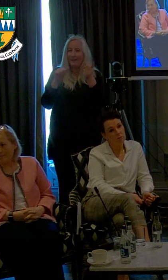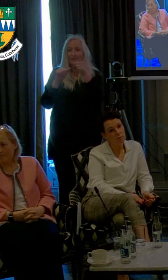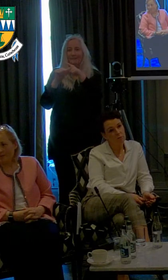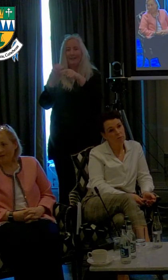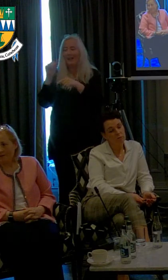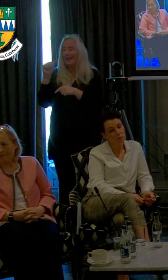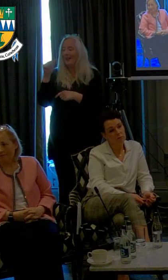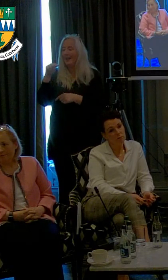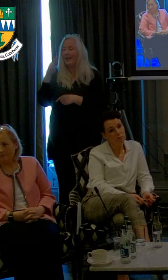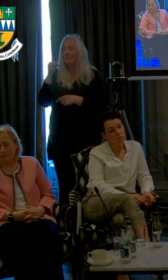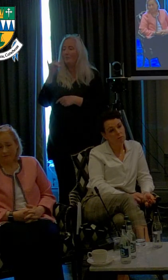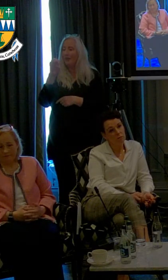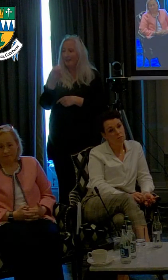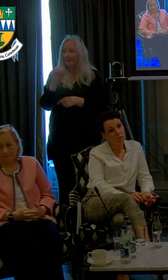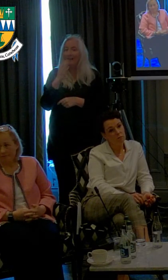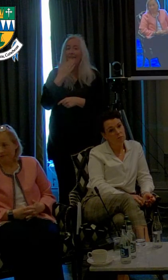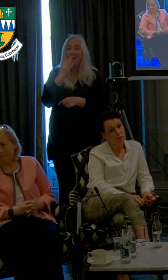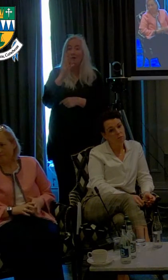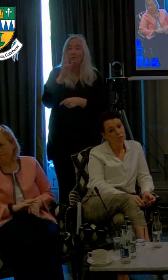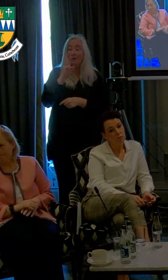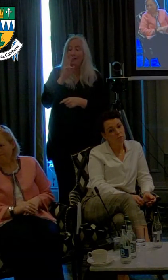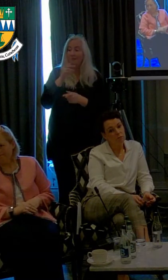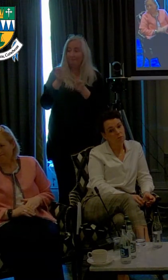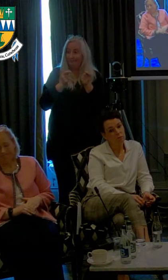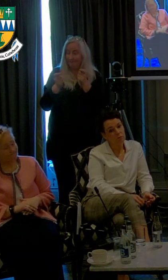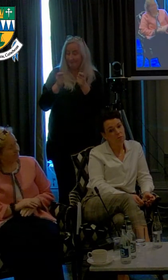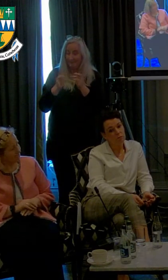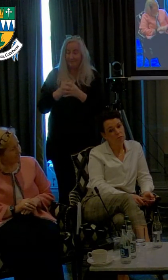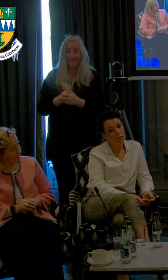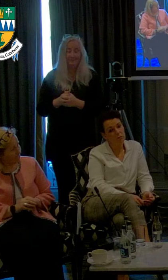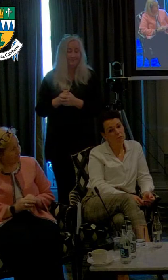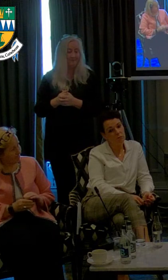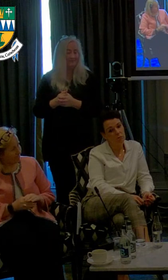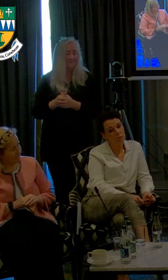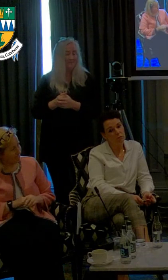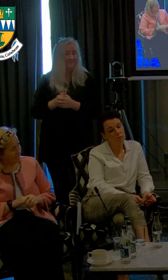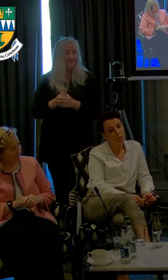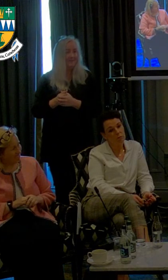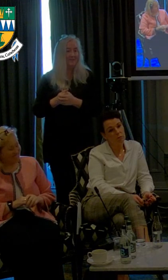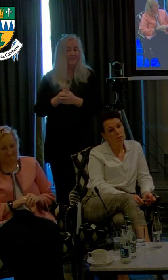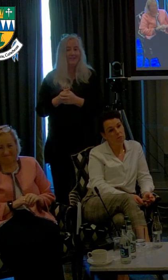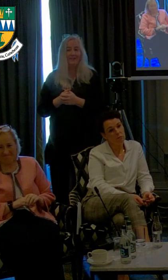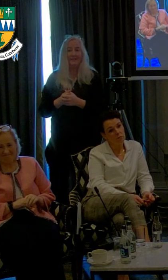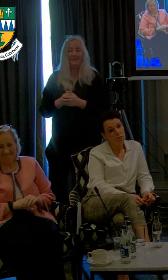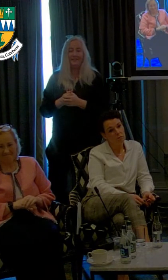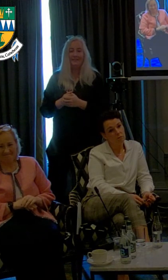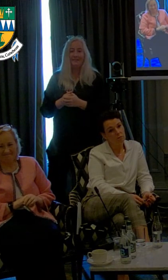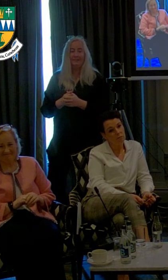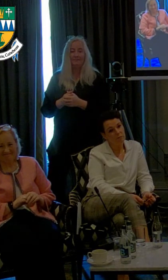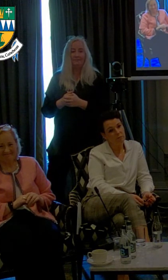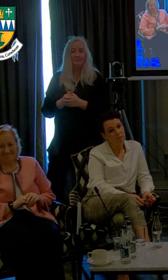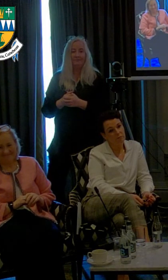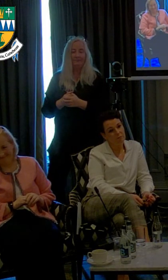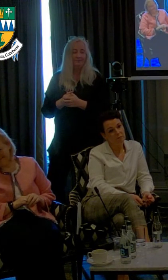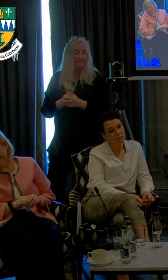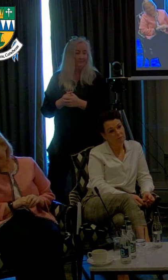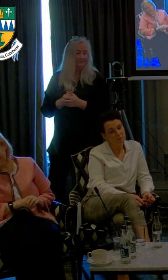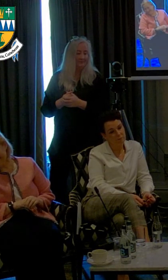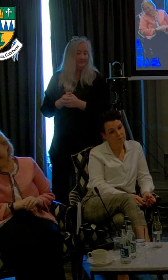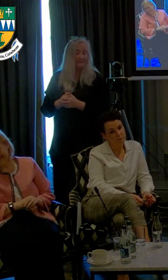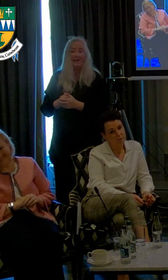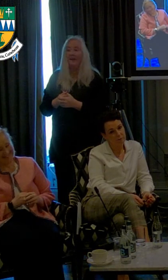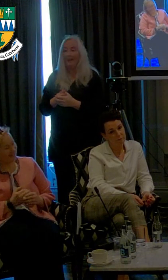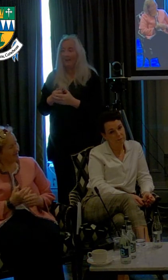much for the insight or whatever that you're shared. And particular, Anne-Marie, to yourself for the enthusiasm and the by which you shared